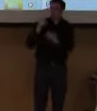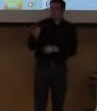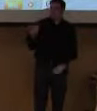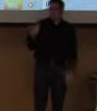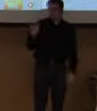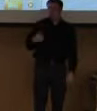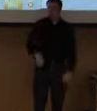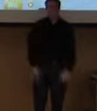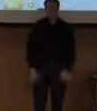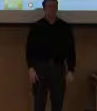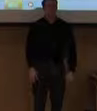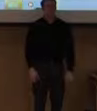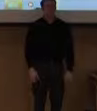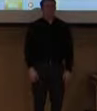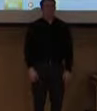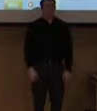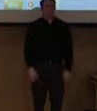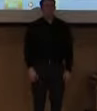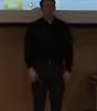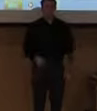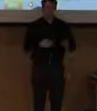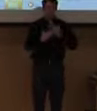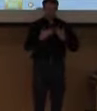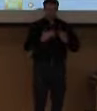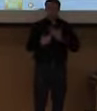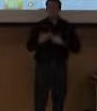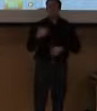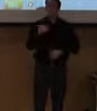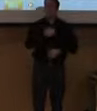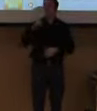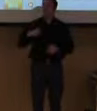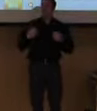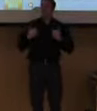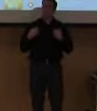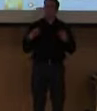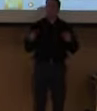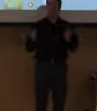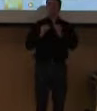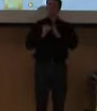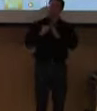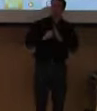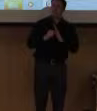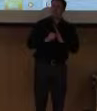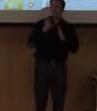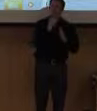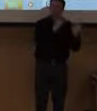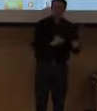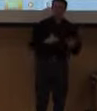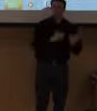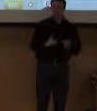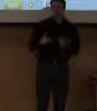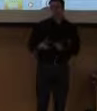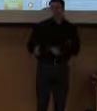before. But in any case, we need to have more emphasis on preparation